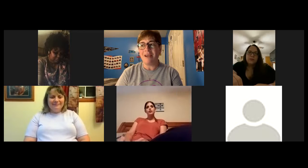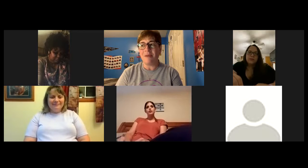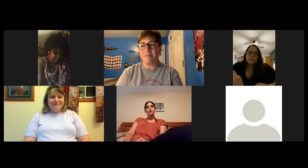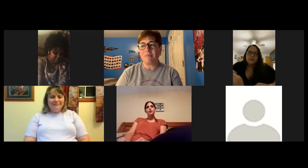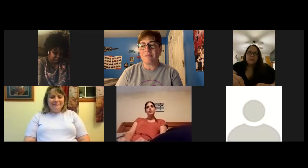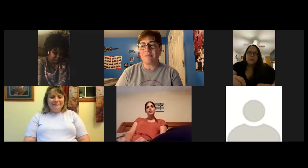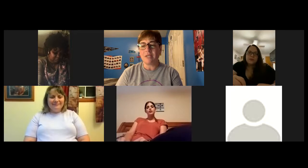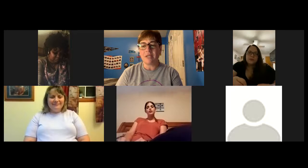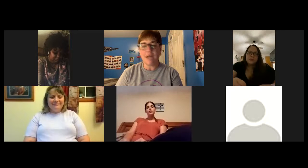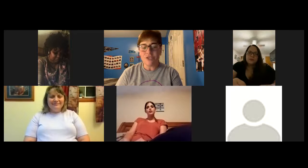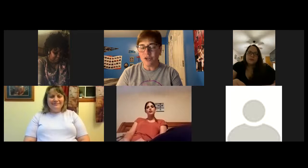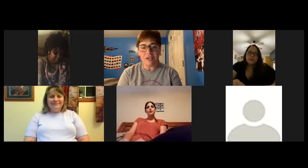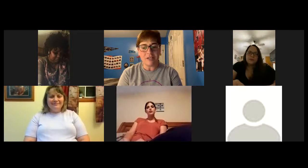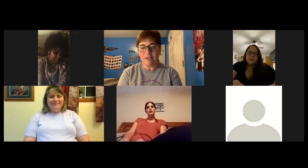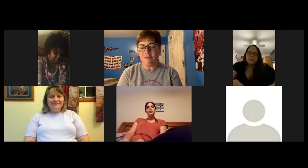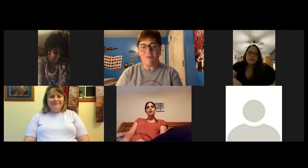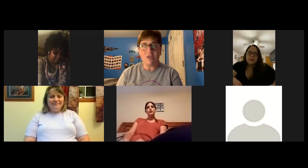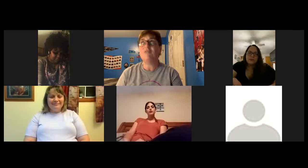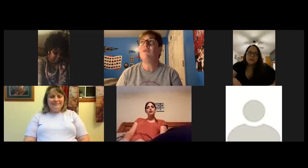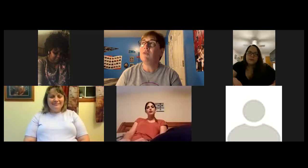and I took